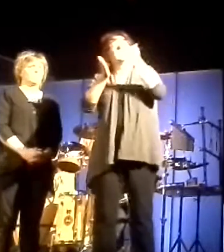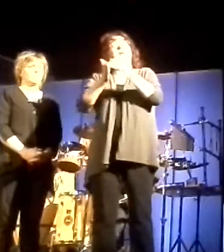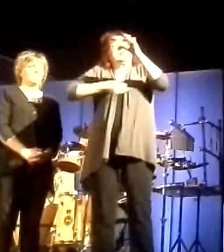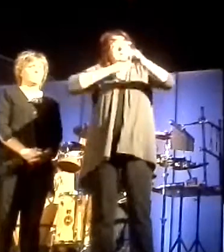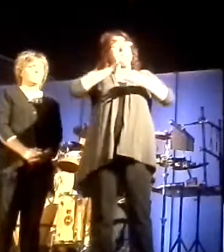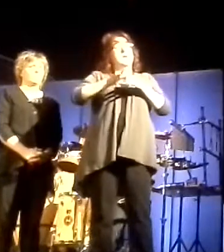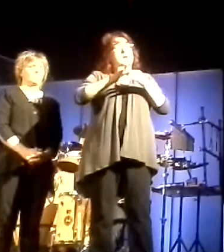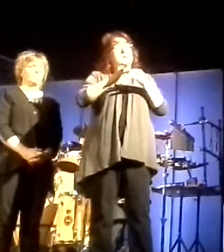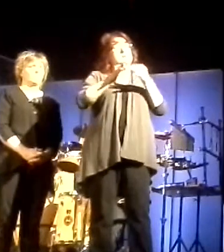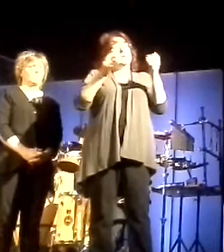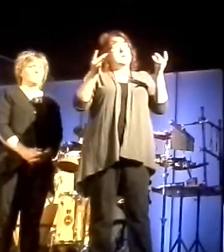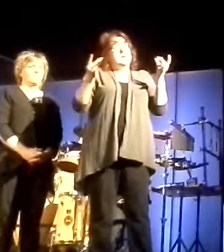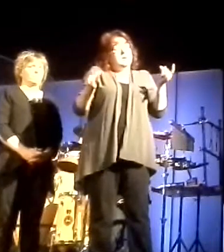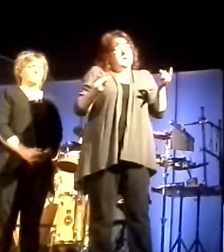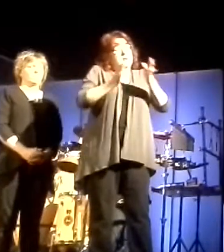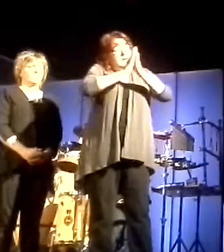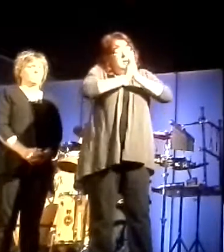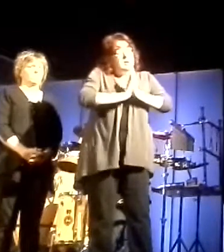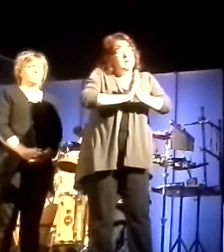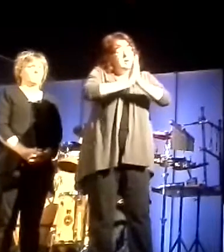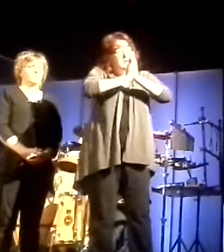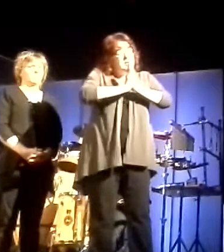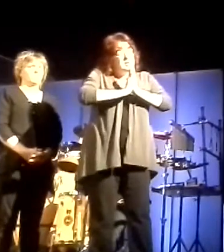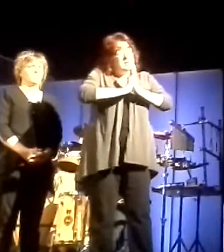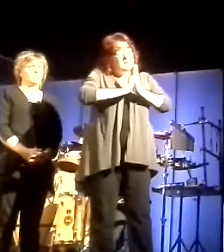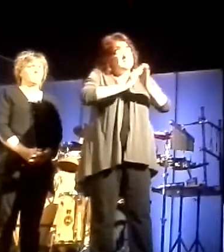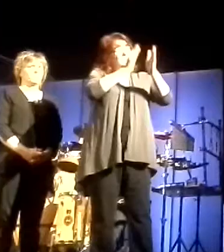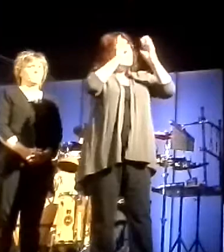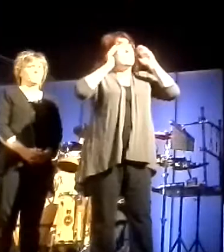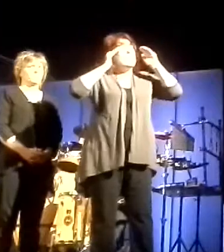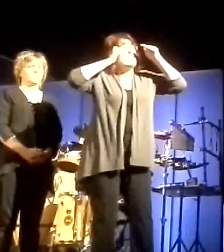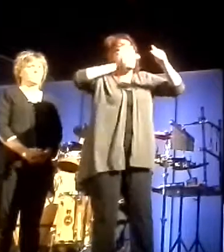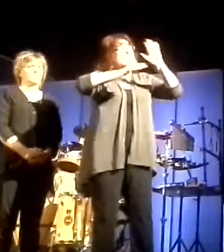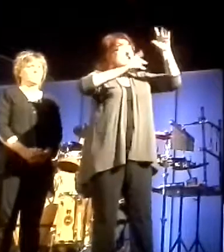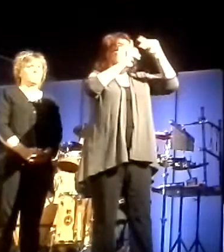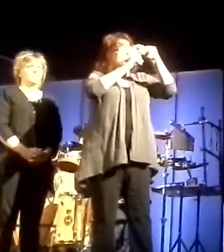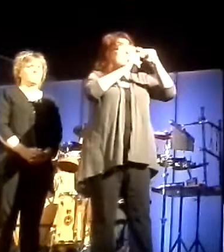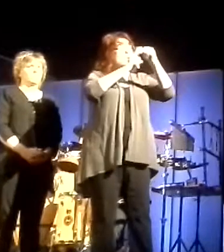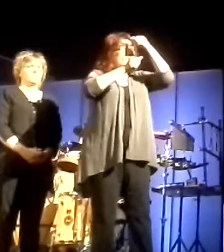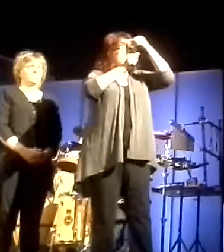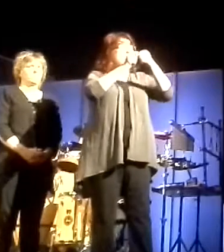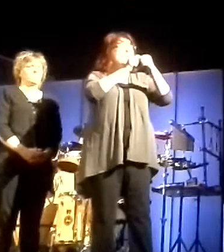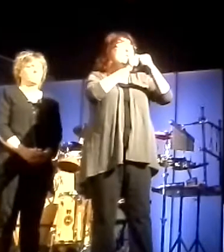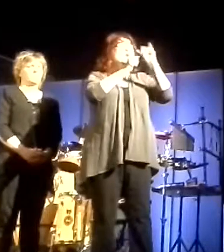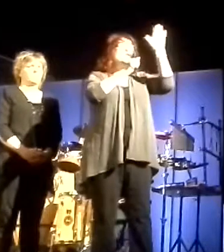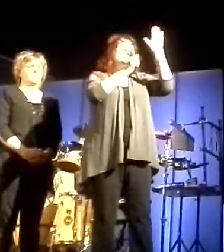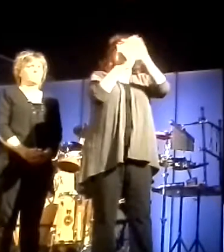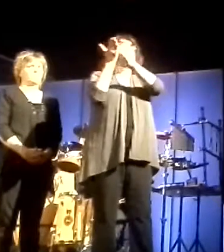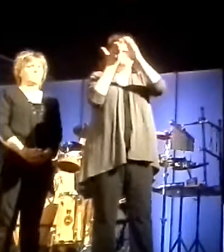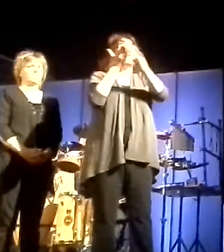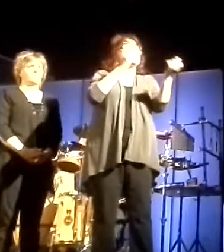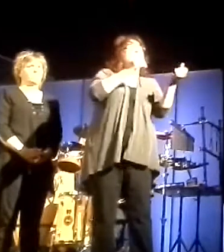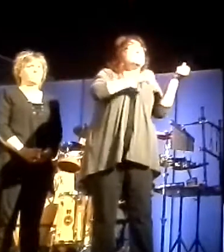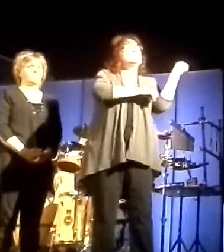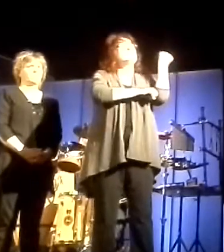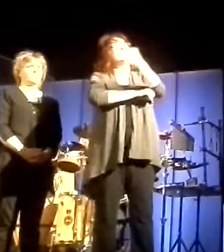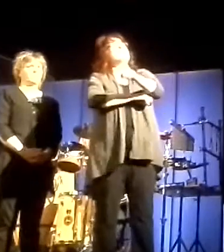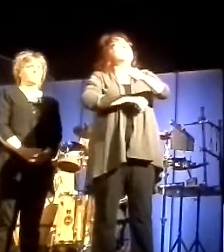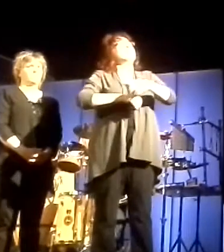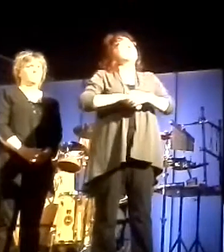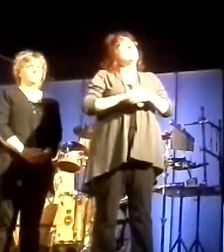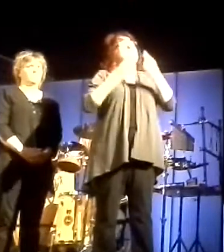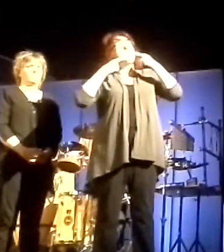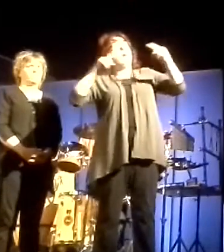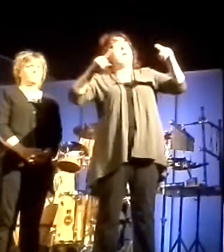but it's to meditate on them like your word, to meditate on them, to remember that your mercy triumphs over judgment.